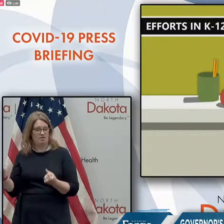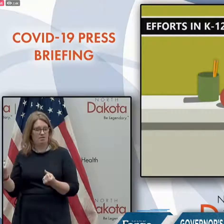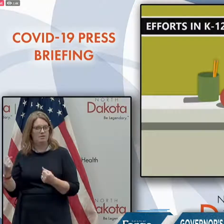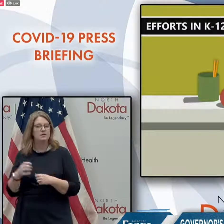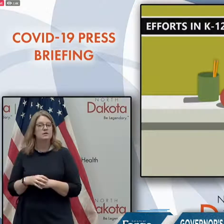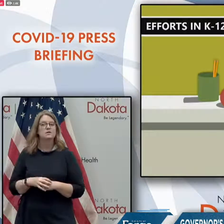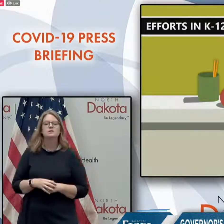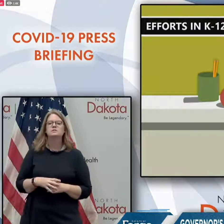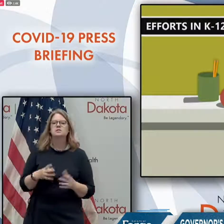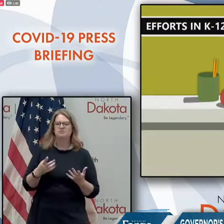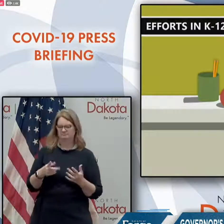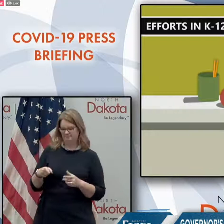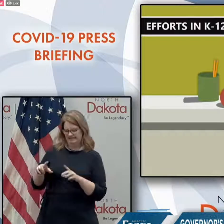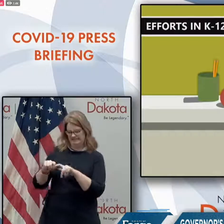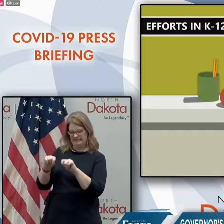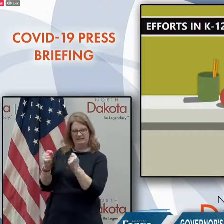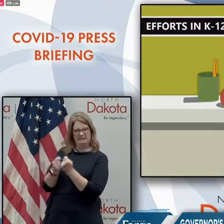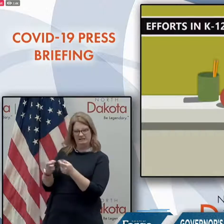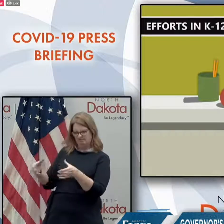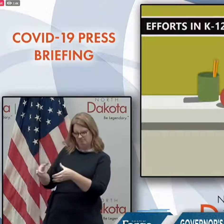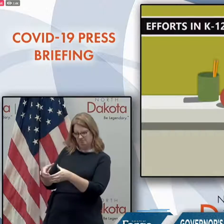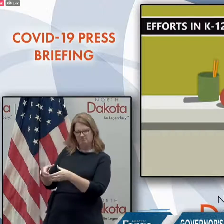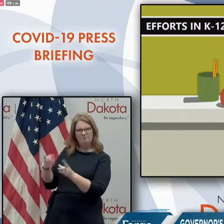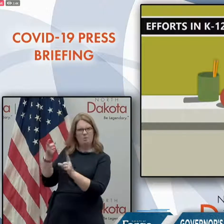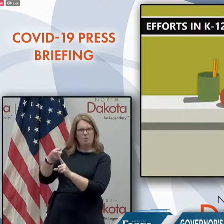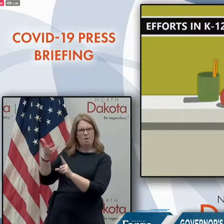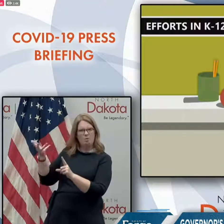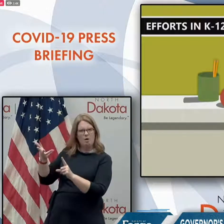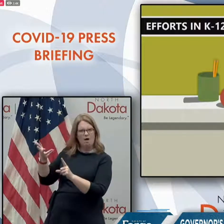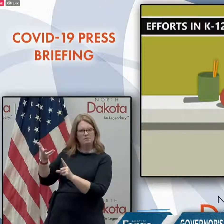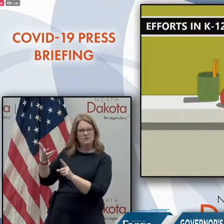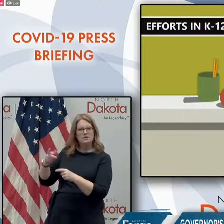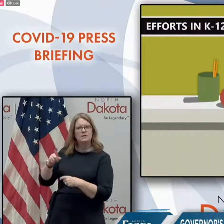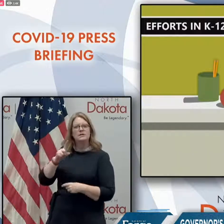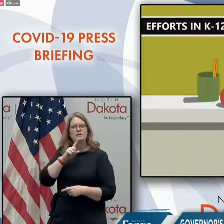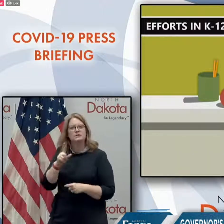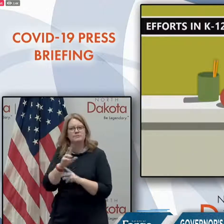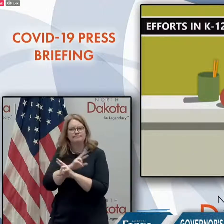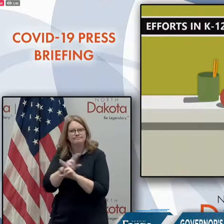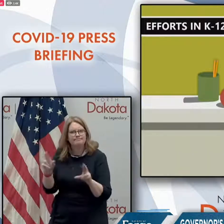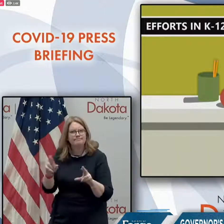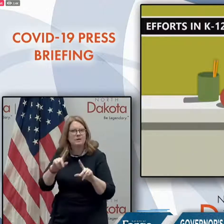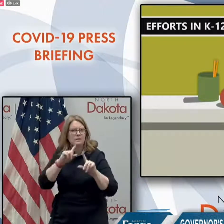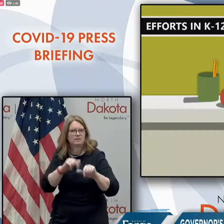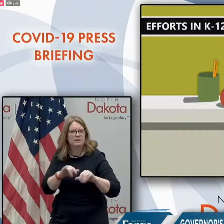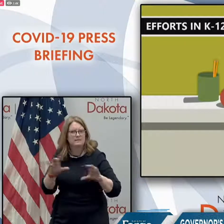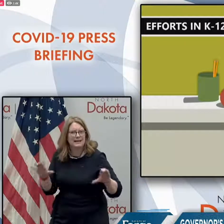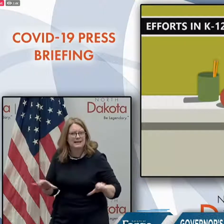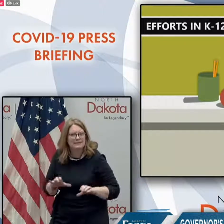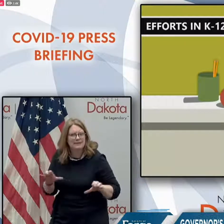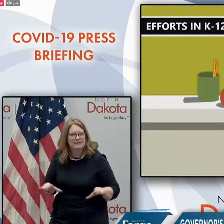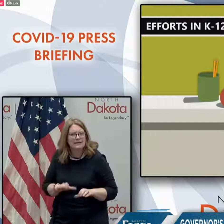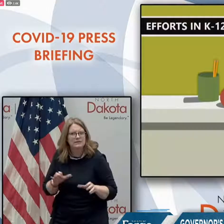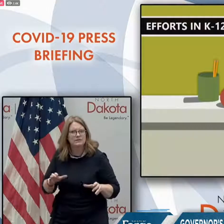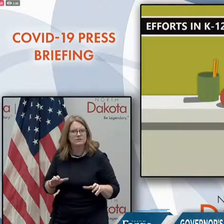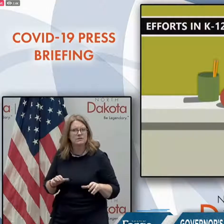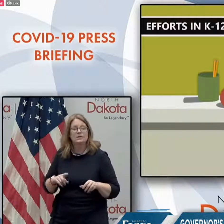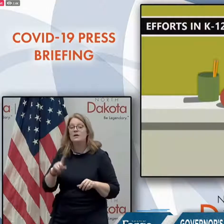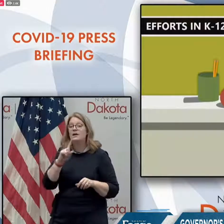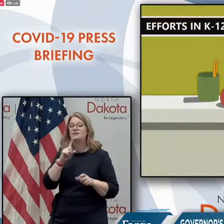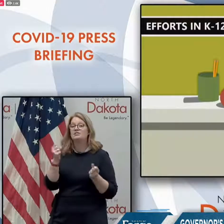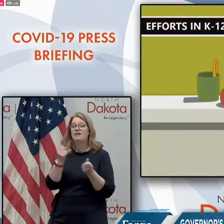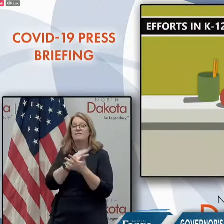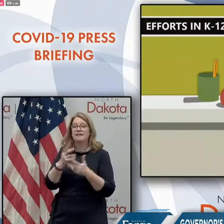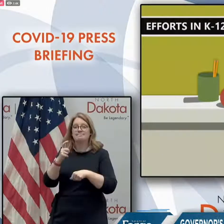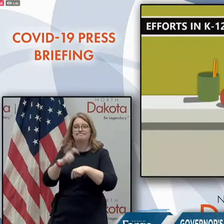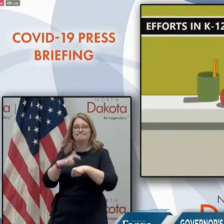The objective of this team is to ensure preparation and response activities for communication are timely and